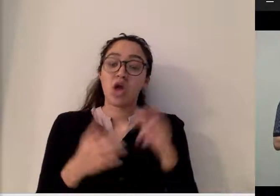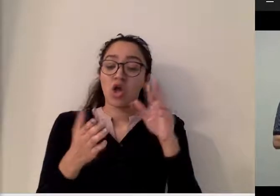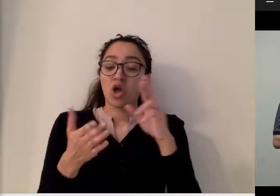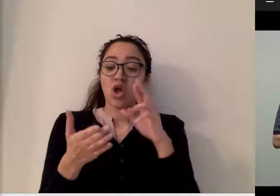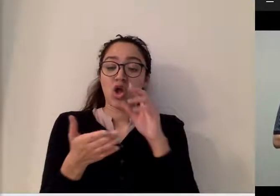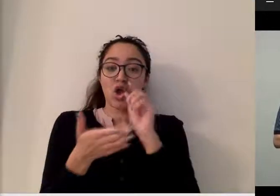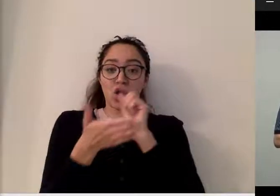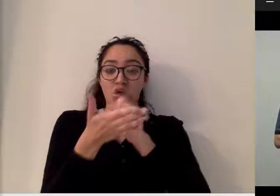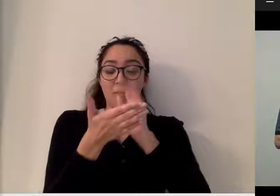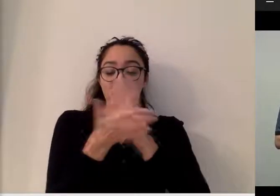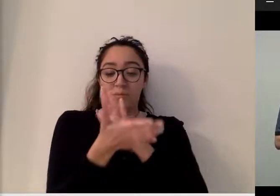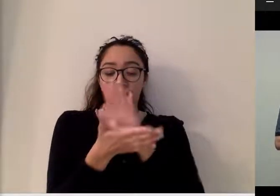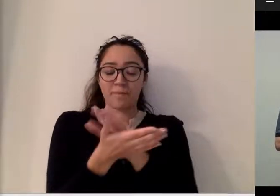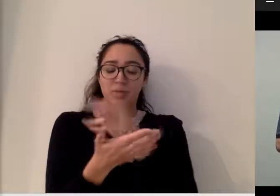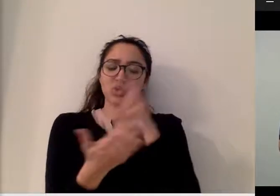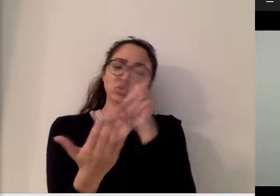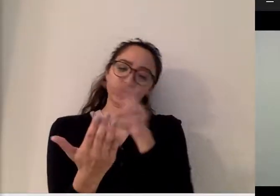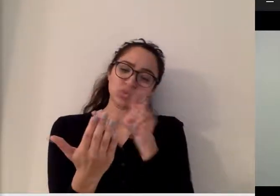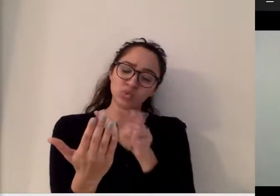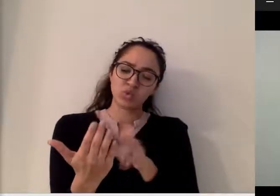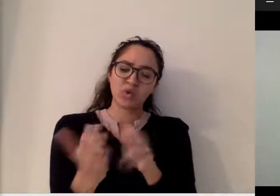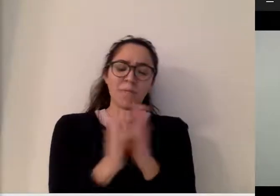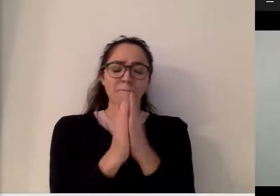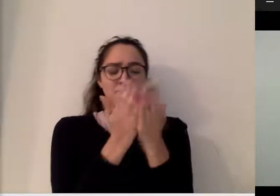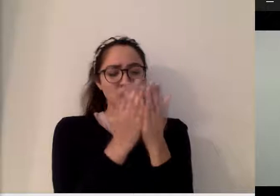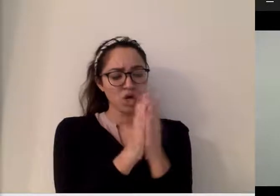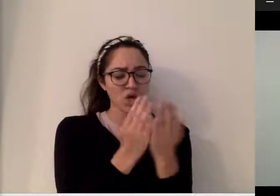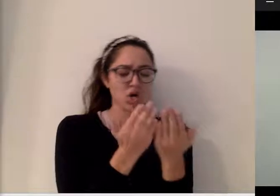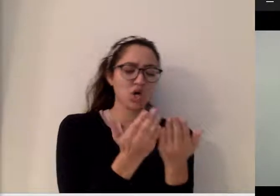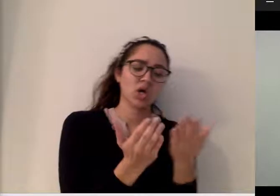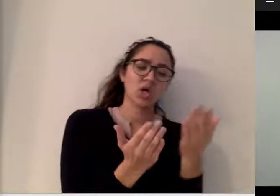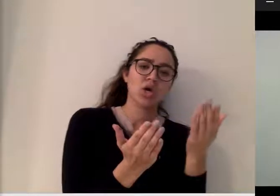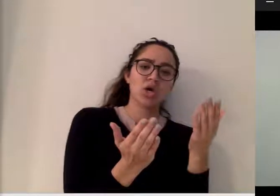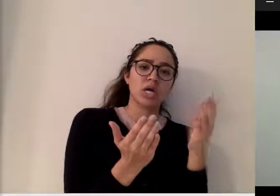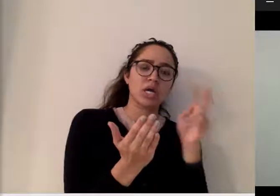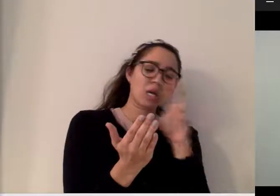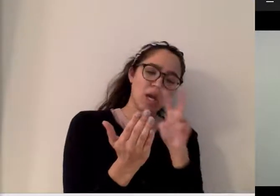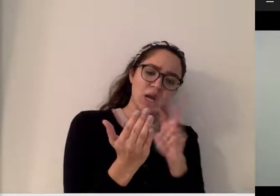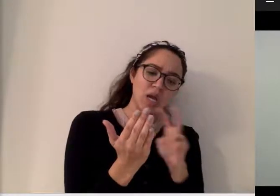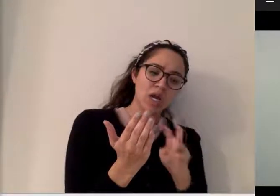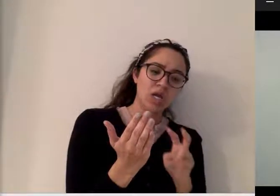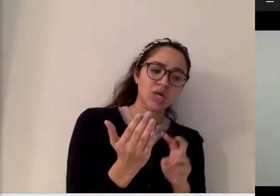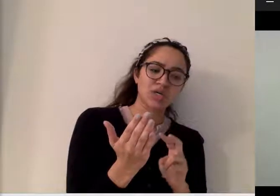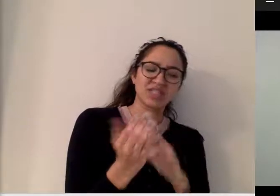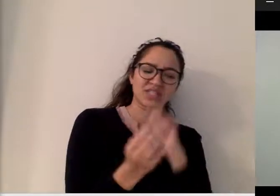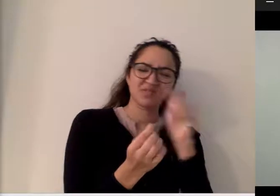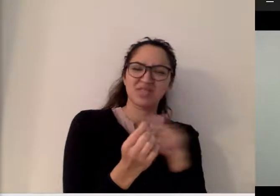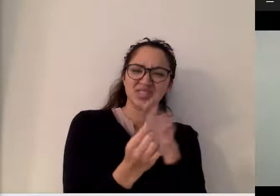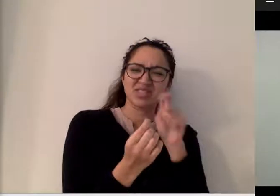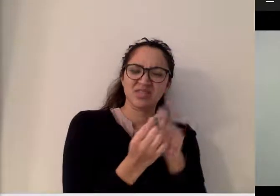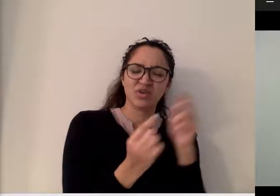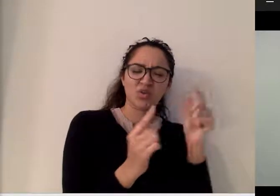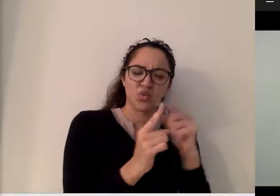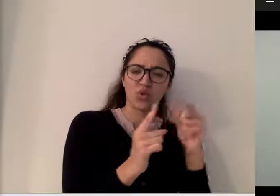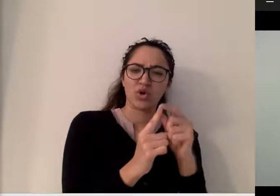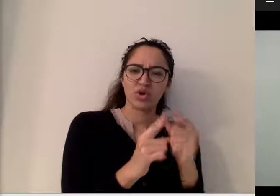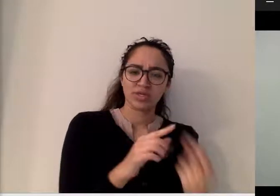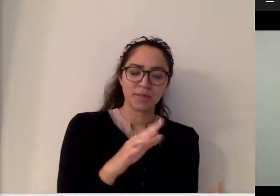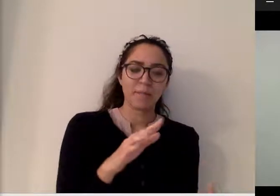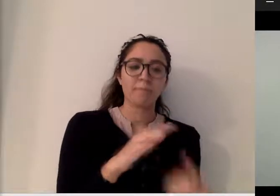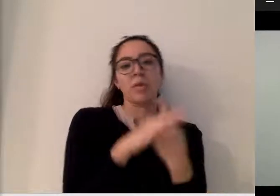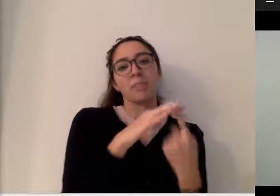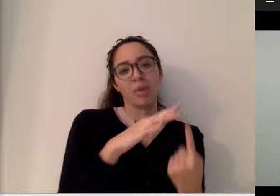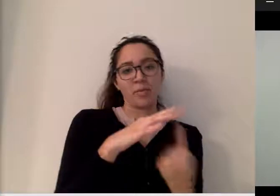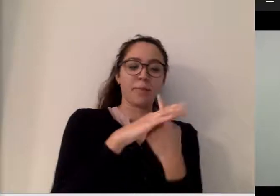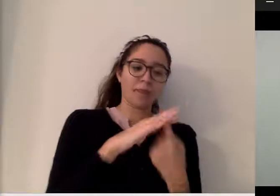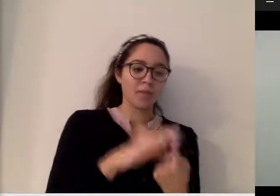their textbook, especially their book, and they happen to notice that there are certain words that keep coming up over and over again